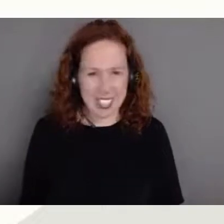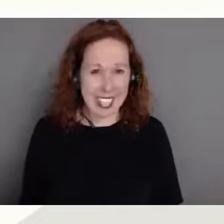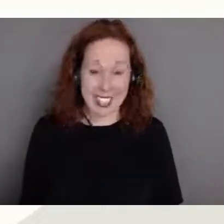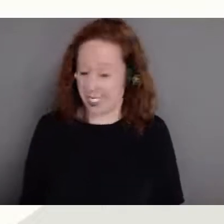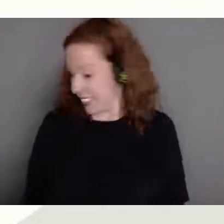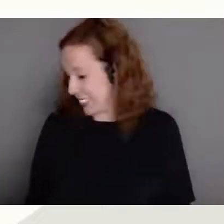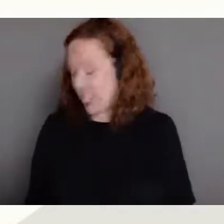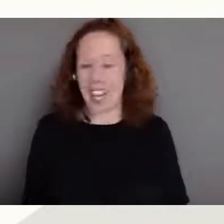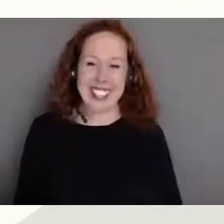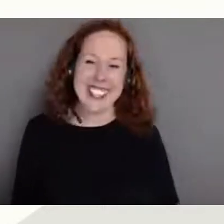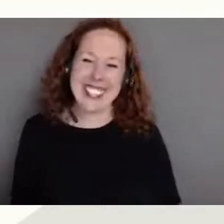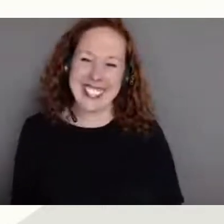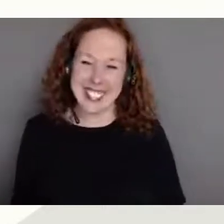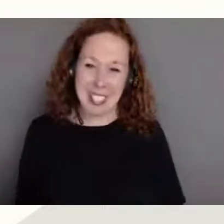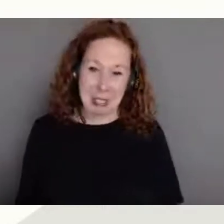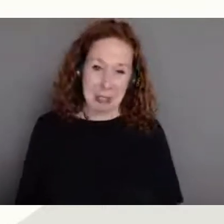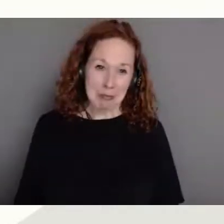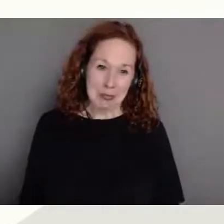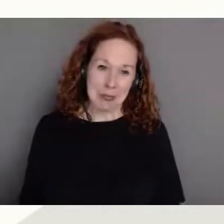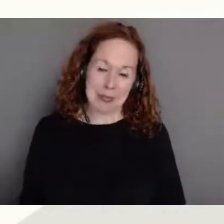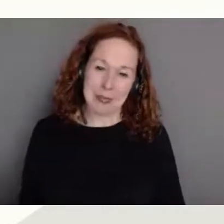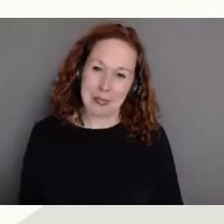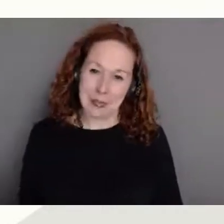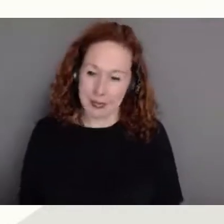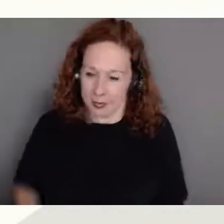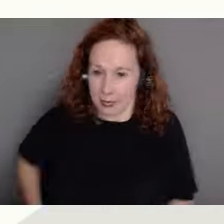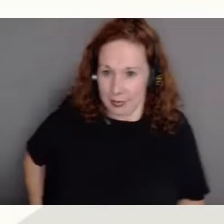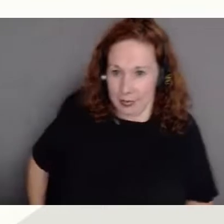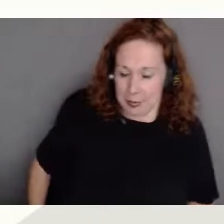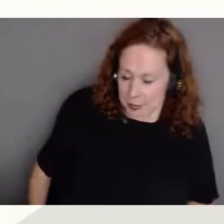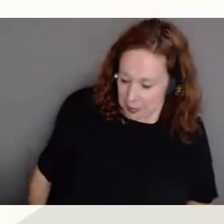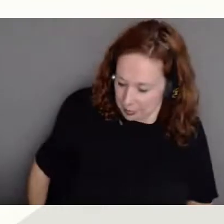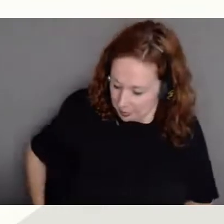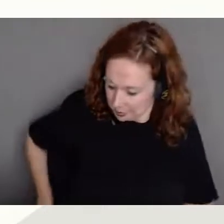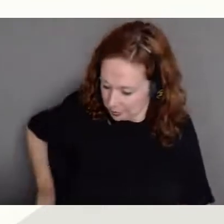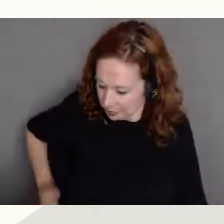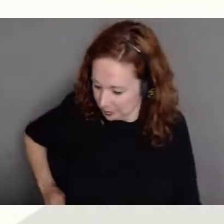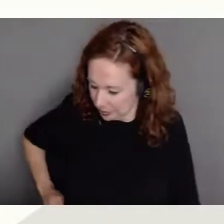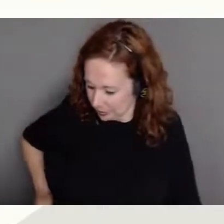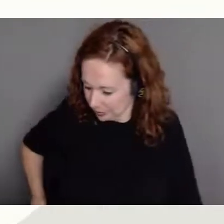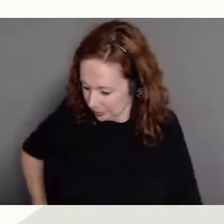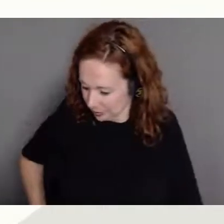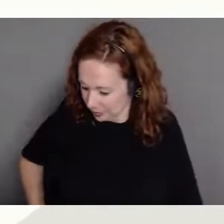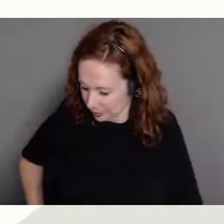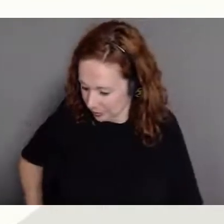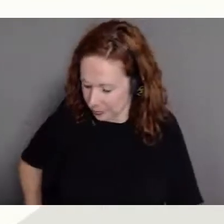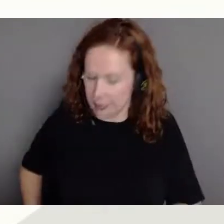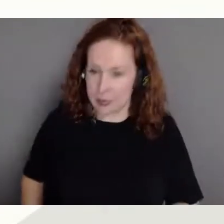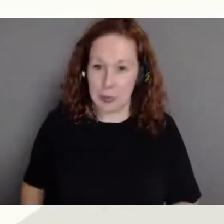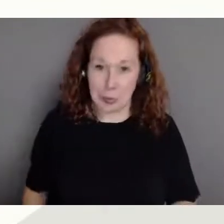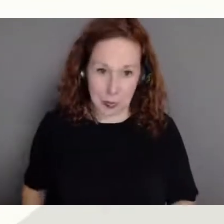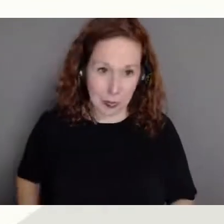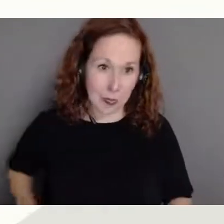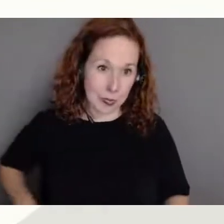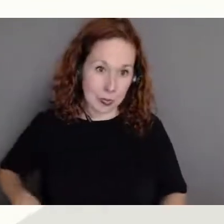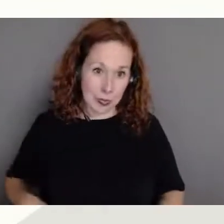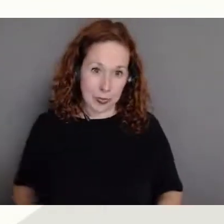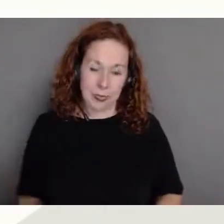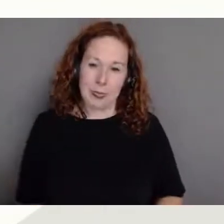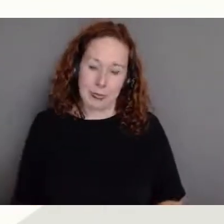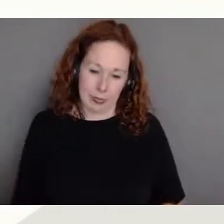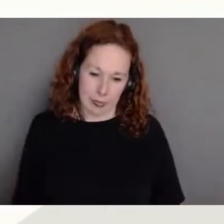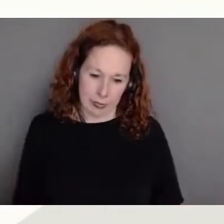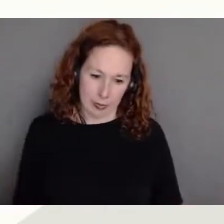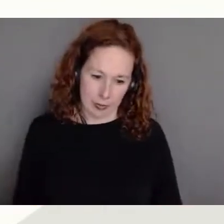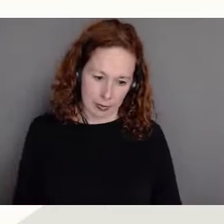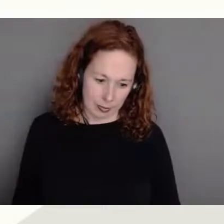Like me. It's not. But but I want to leave the last little bit here before we sign off to you because I hit a lot of